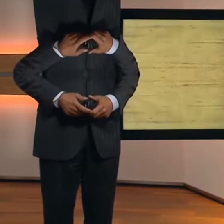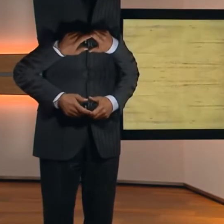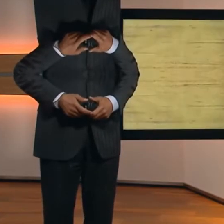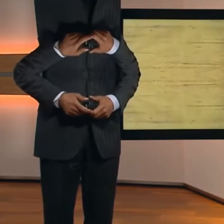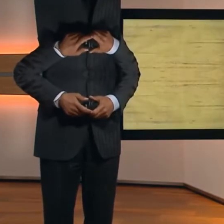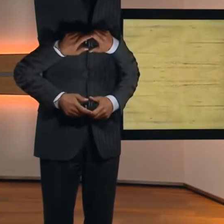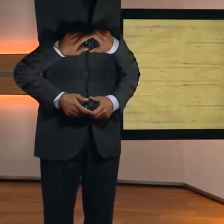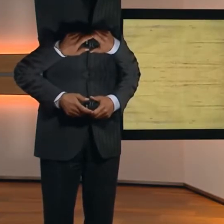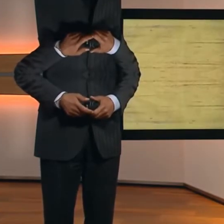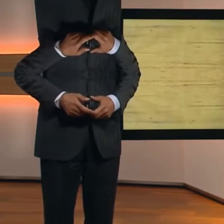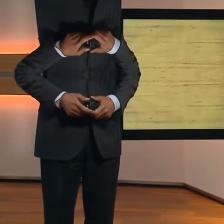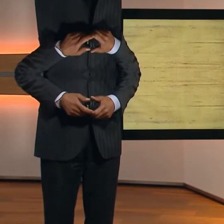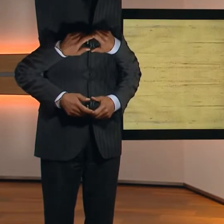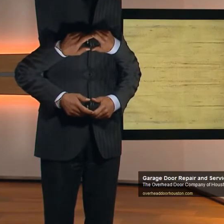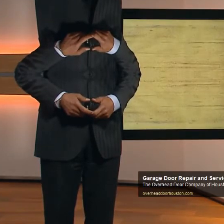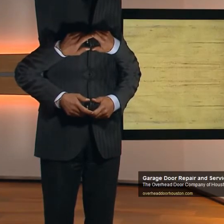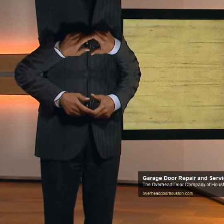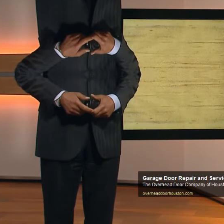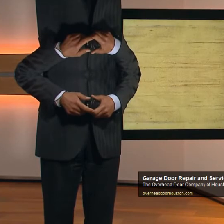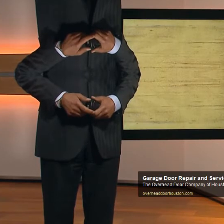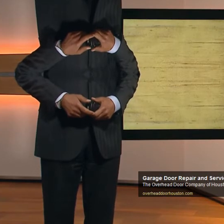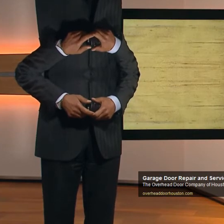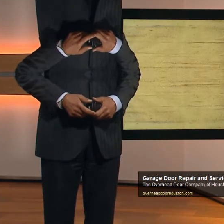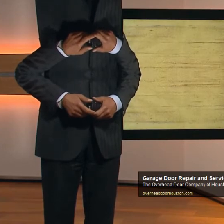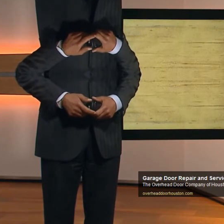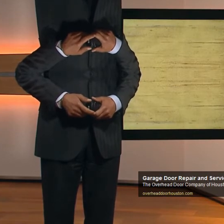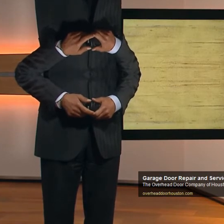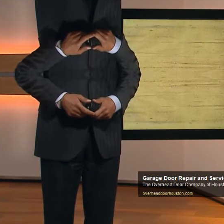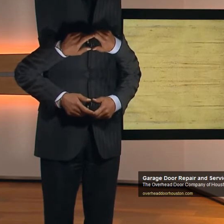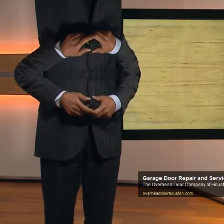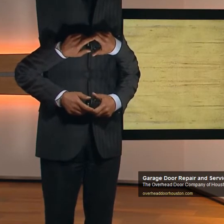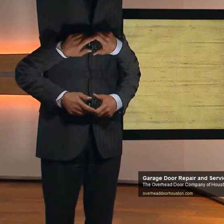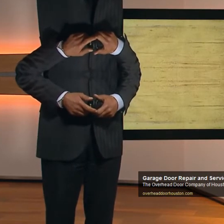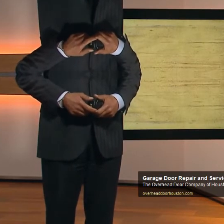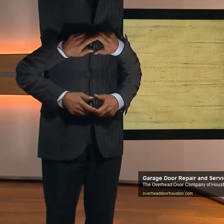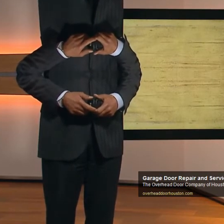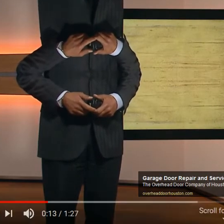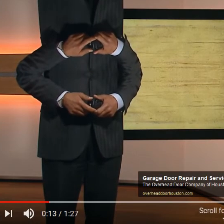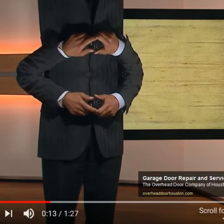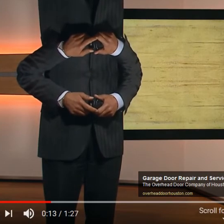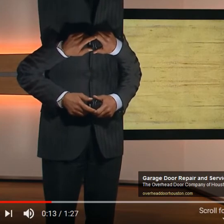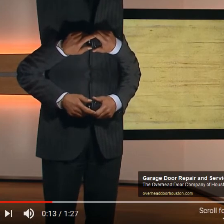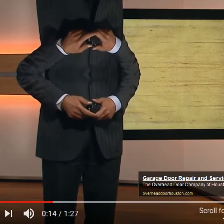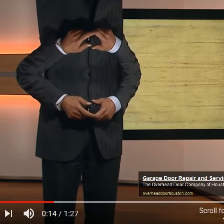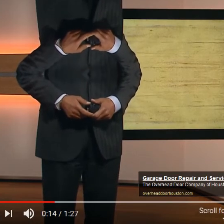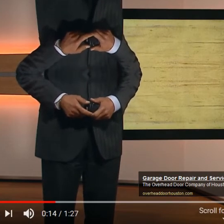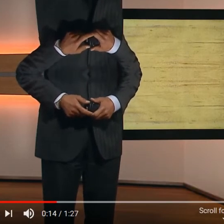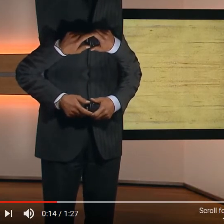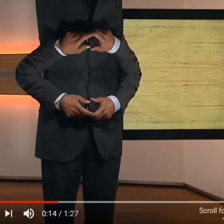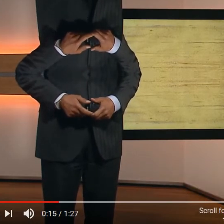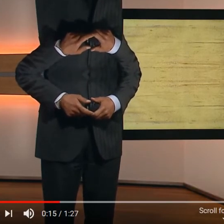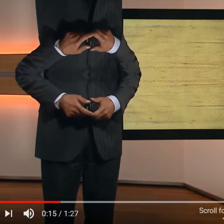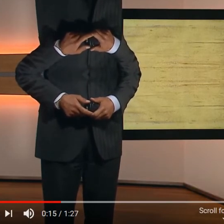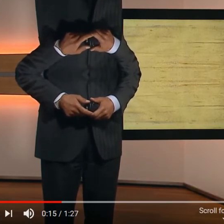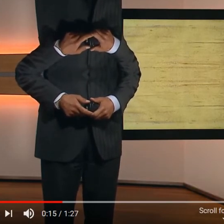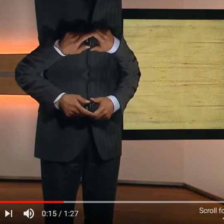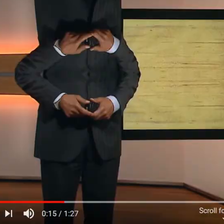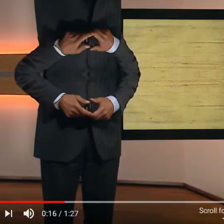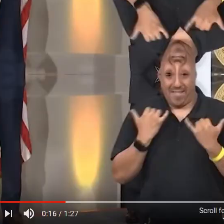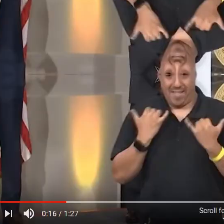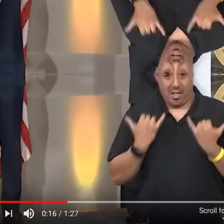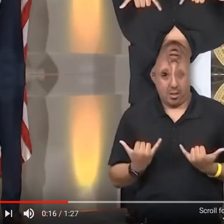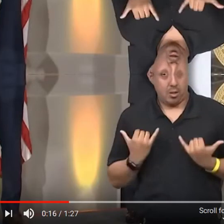more accurate view on COVID-19 spread. Anna Bennett shows us how the antibody testing program